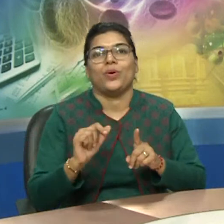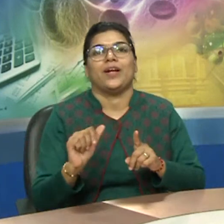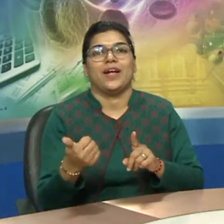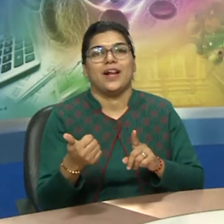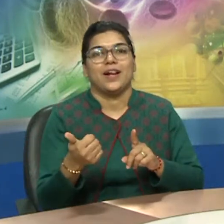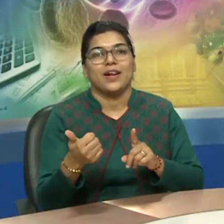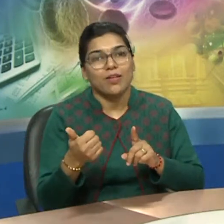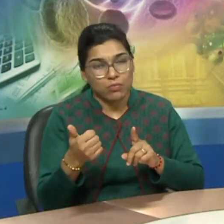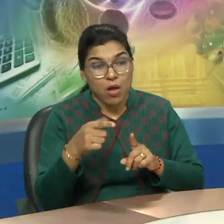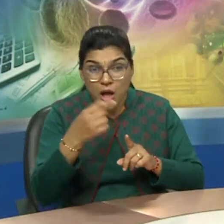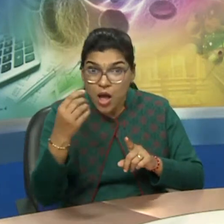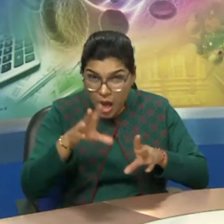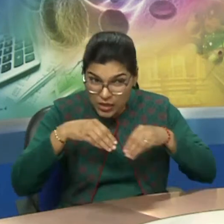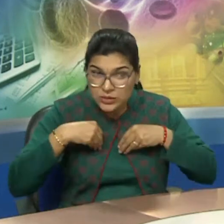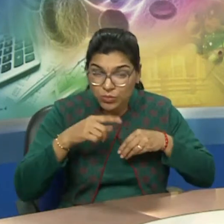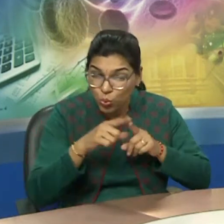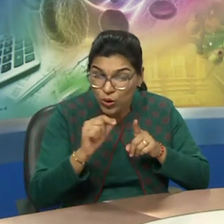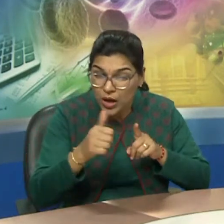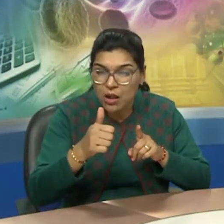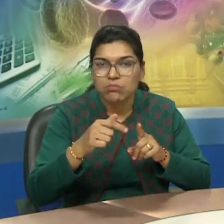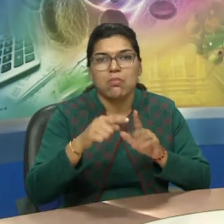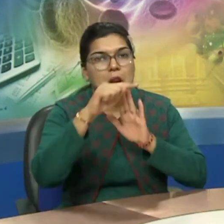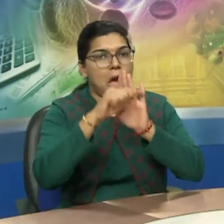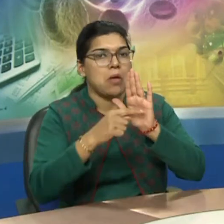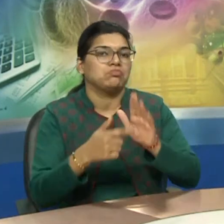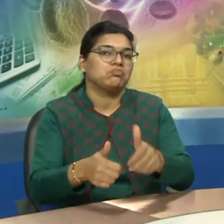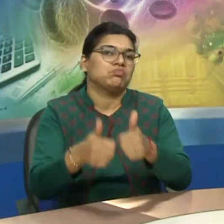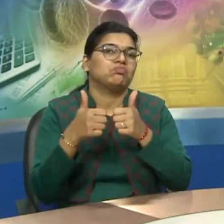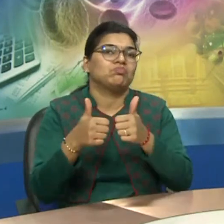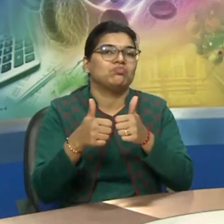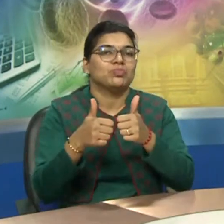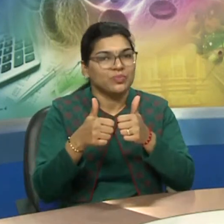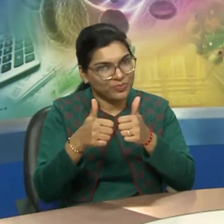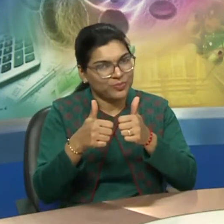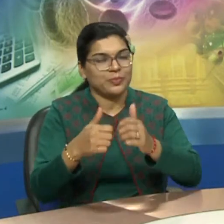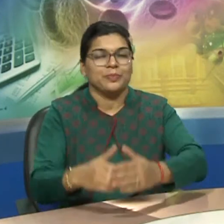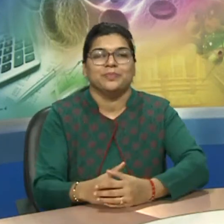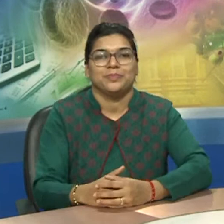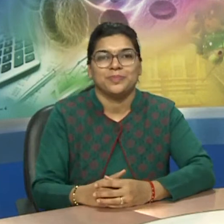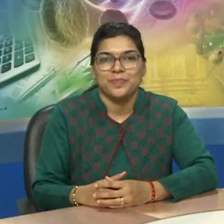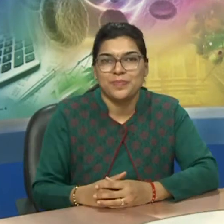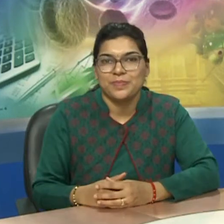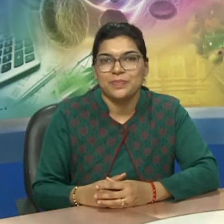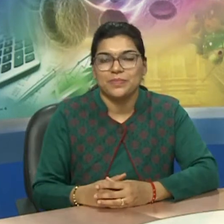our knowledge. We already have enough knowledge. It should not be the behavior.